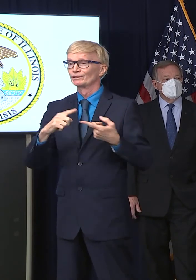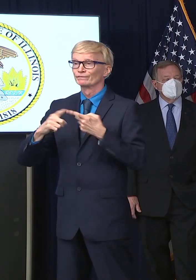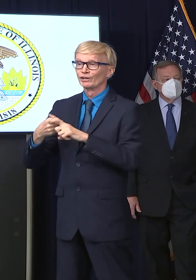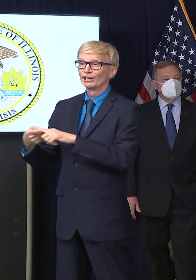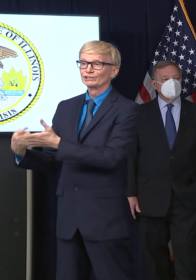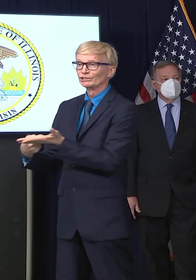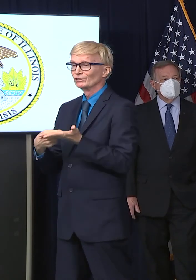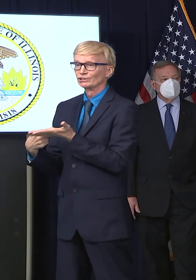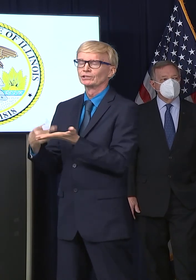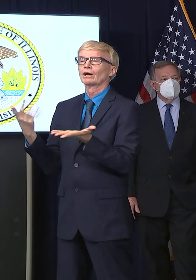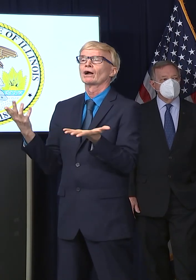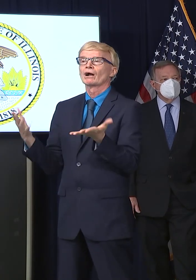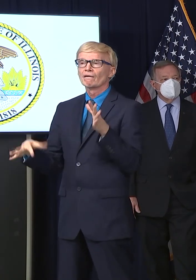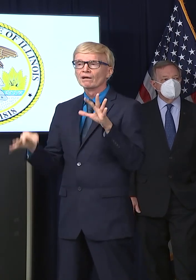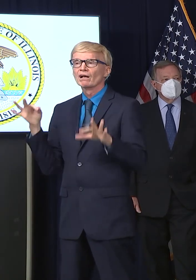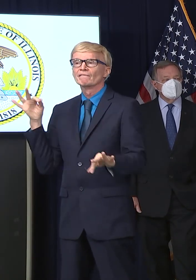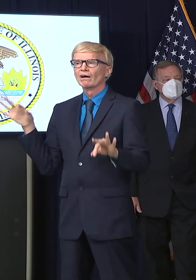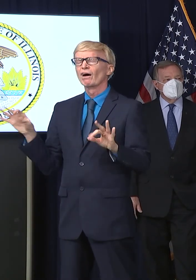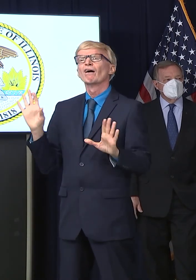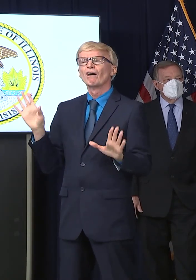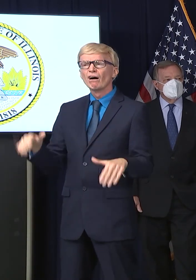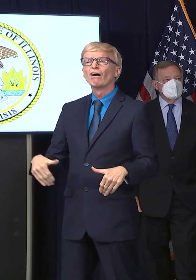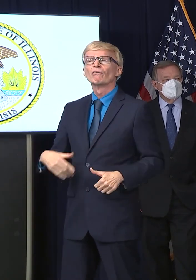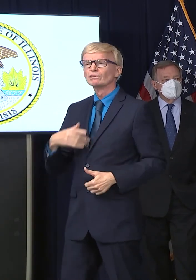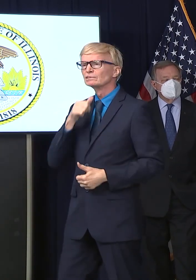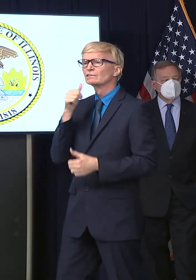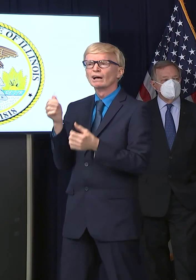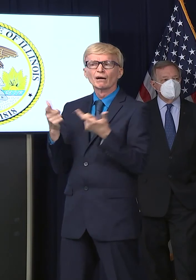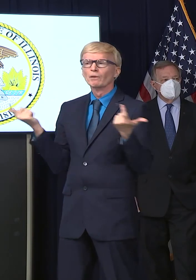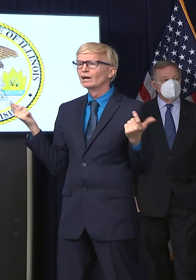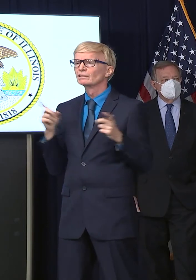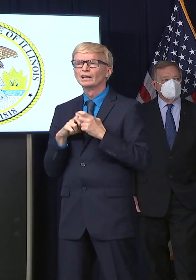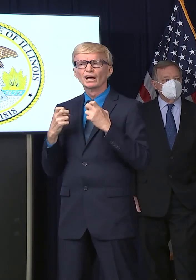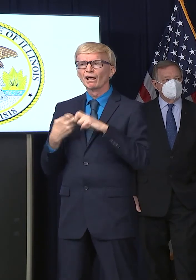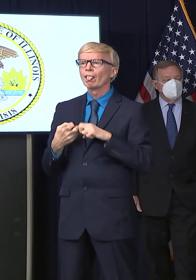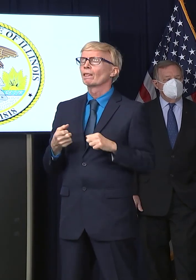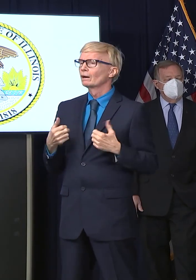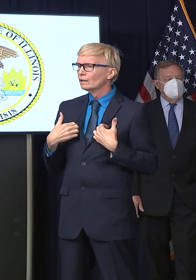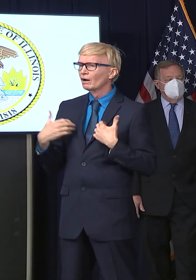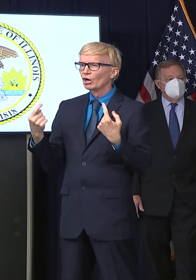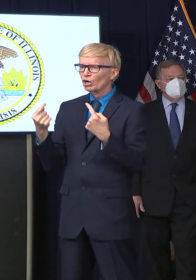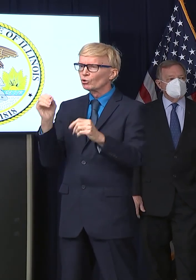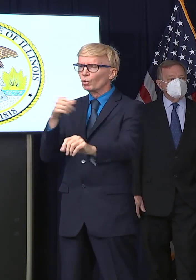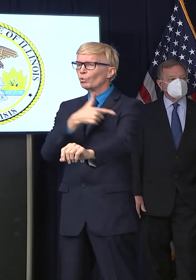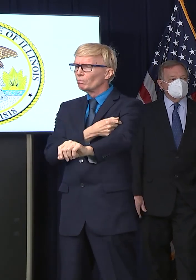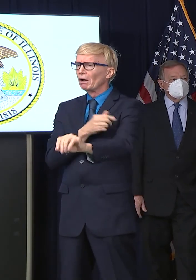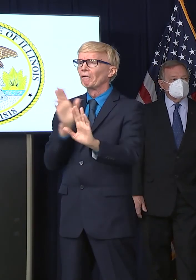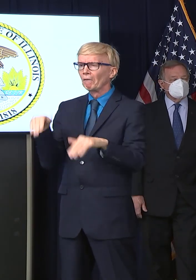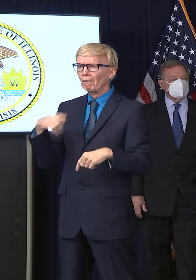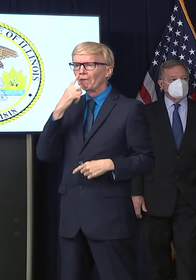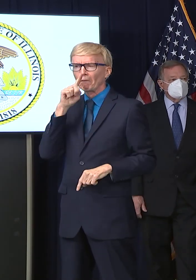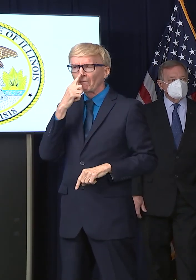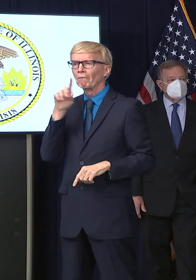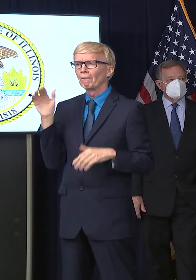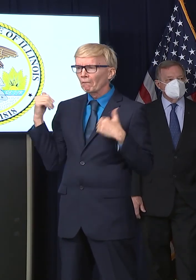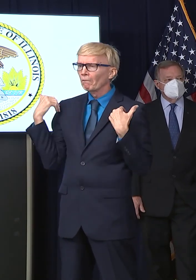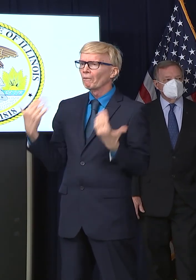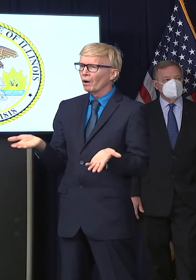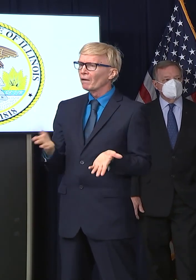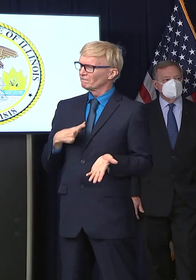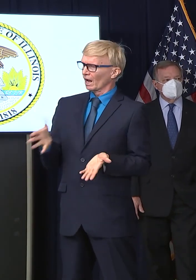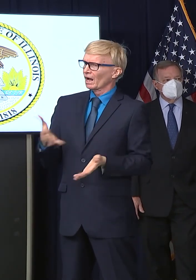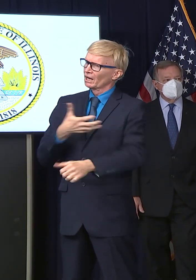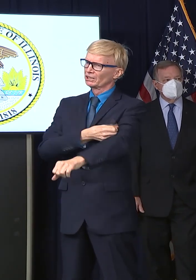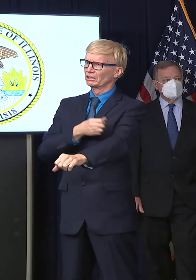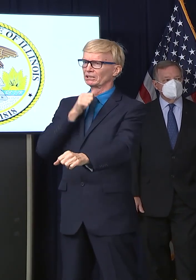all understand now that, gosh, it's really not that big a deal. It doesn't hurt very much, to get the vaccine. It hasn't had